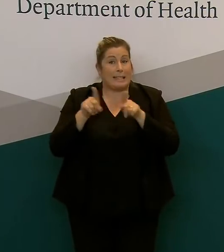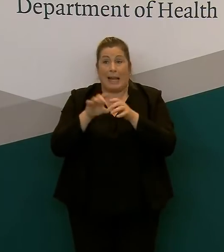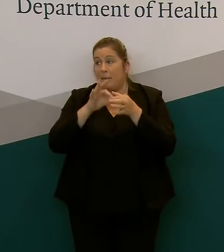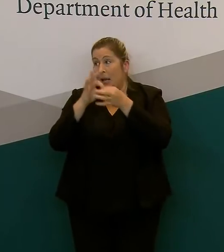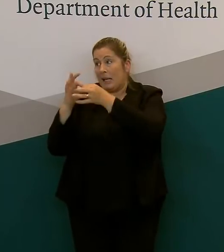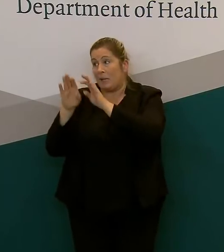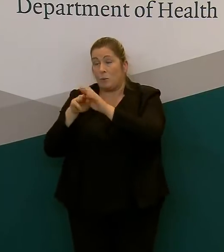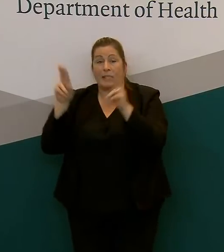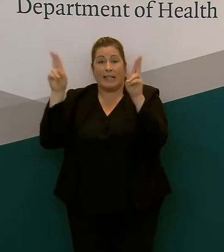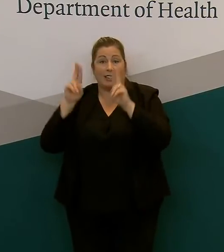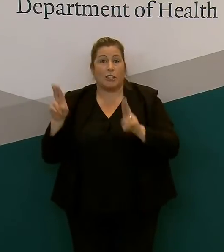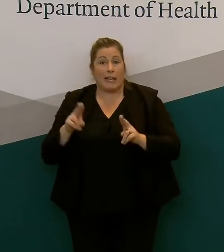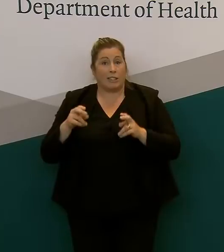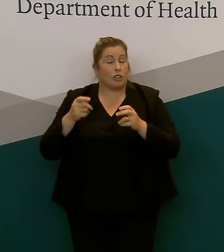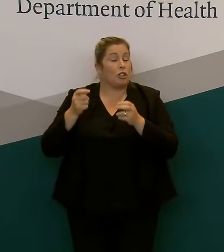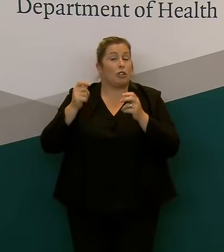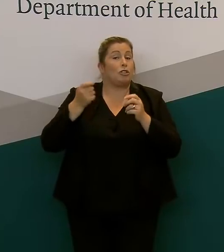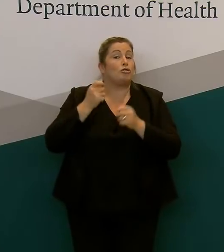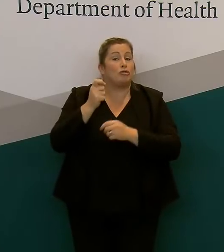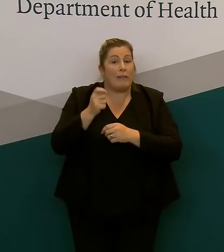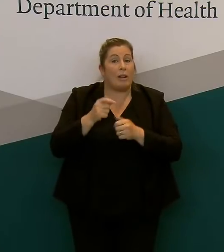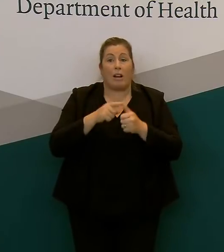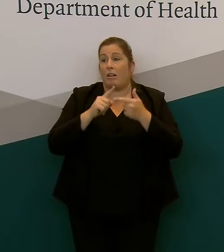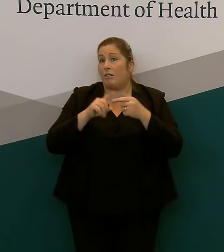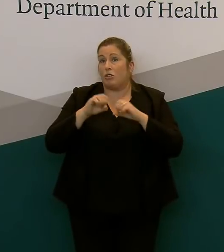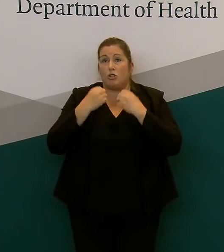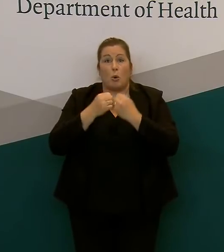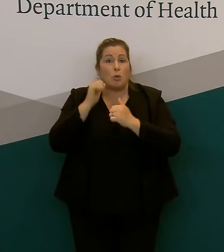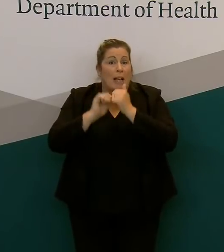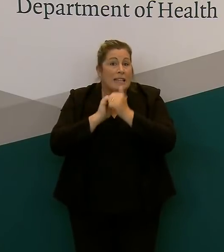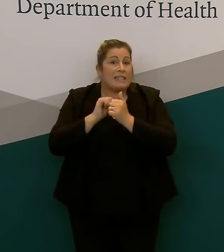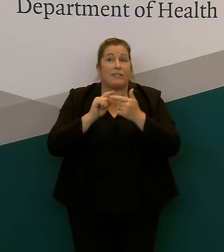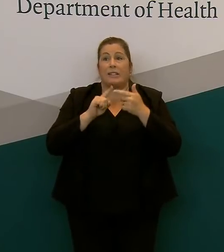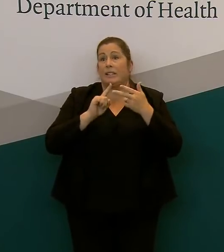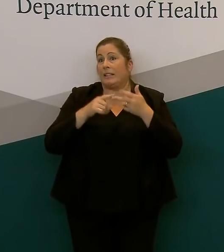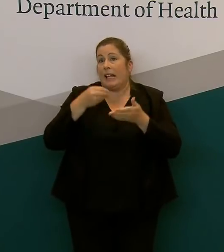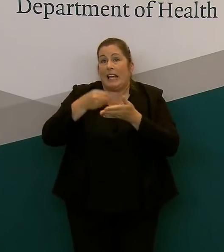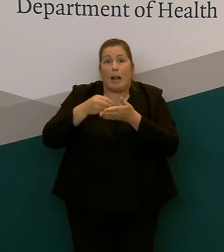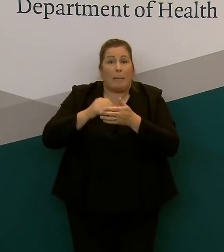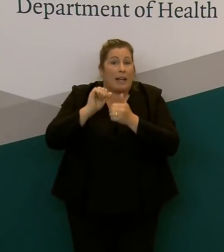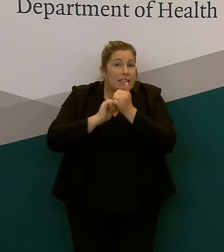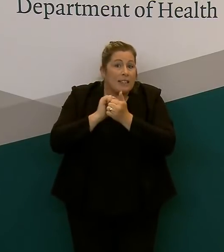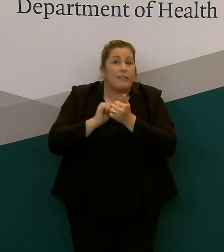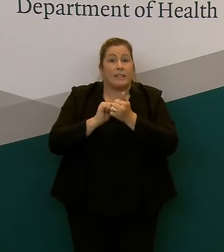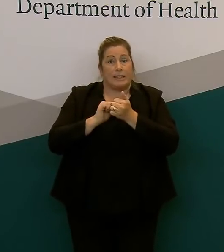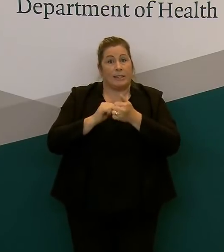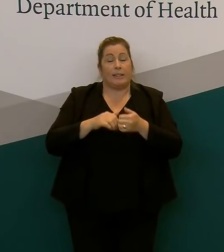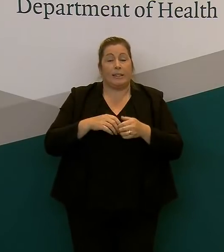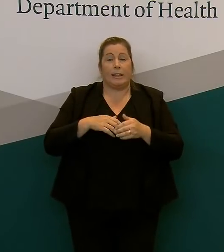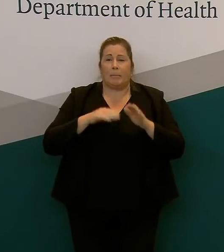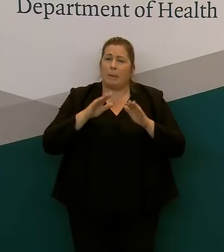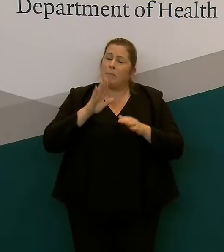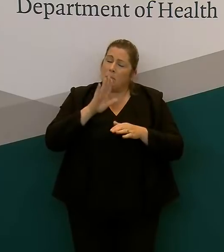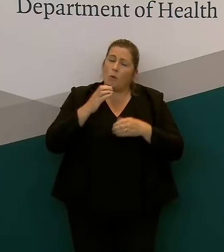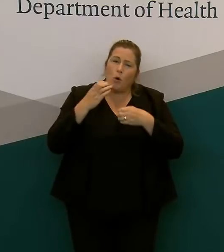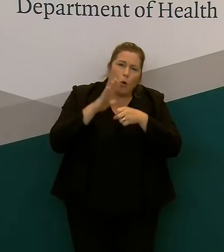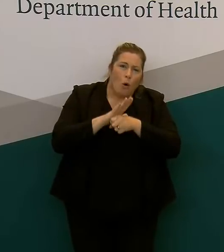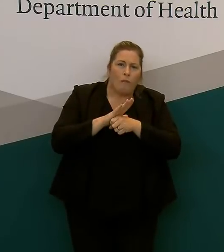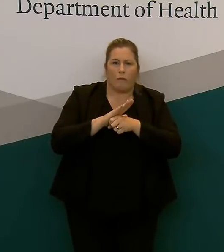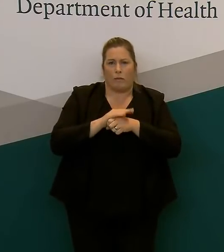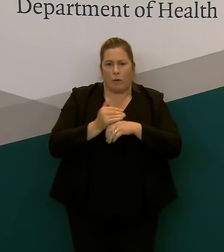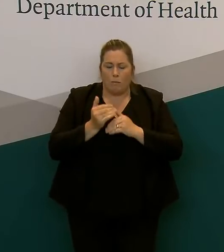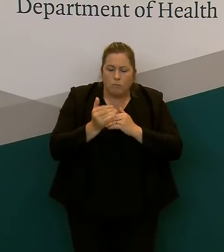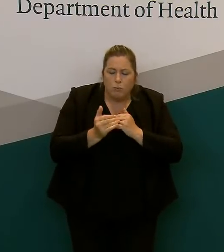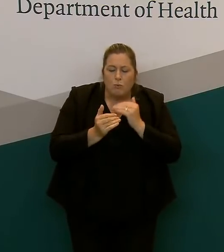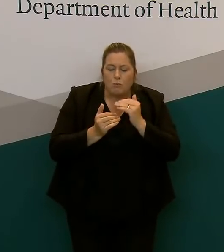activity, economic activity and other things that are happening here. A cautious approach, one that's informed by evidence, one that's informed by